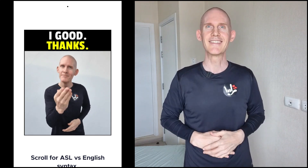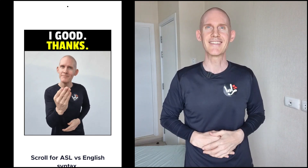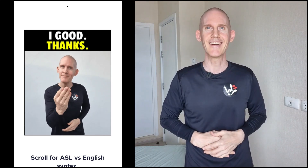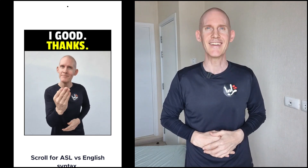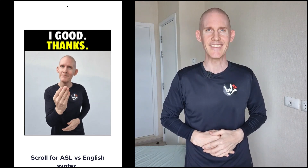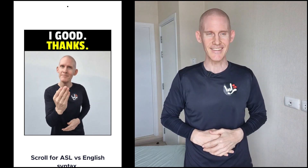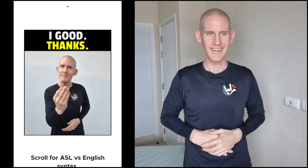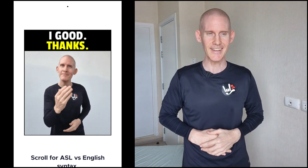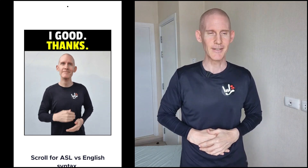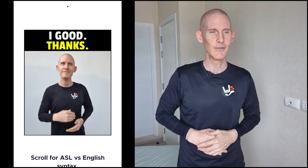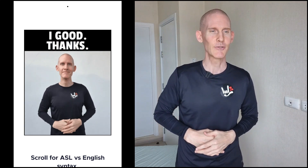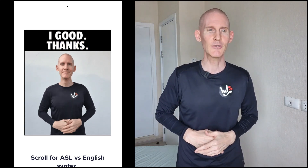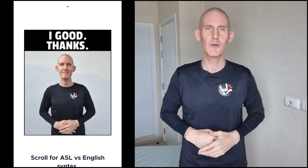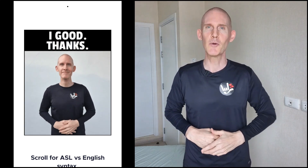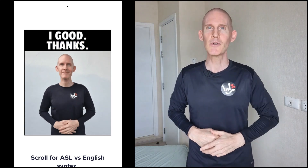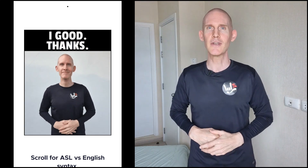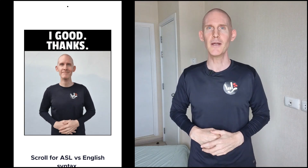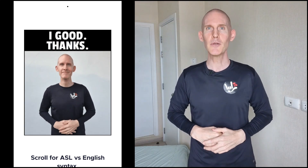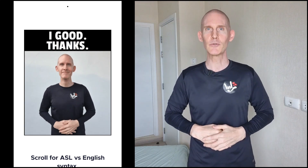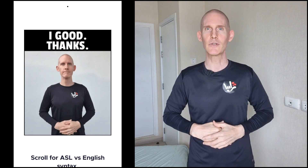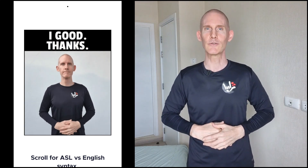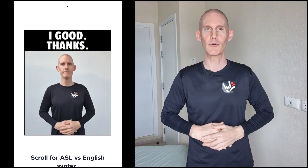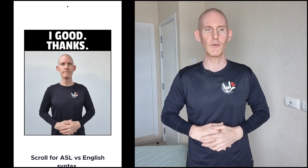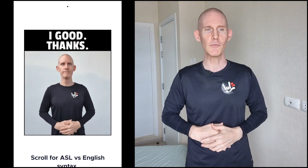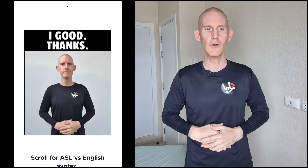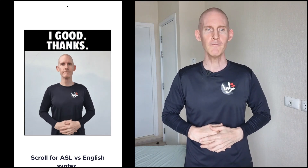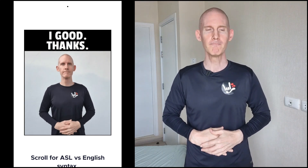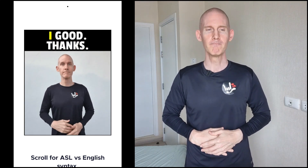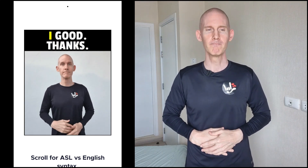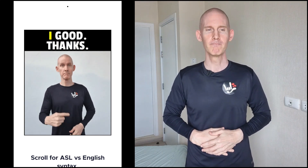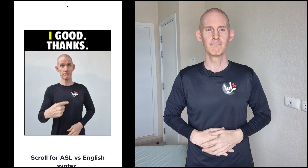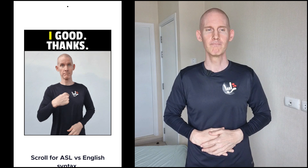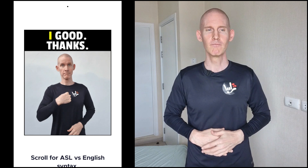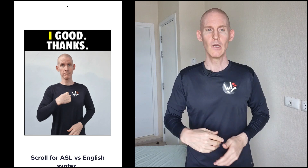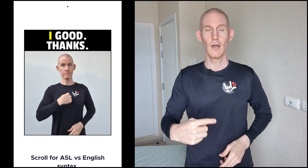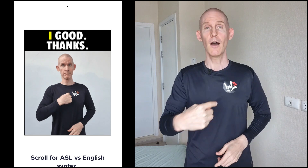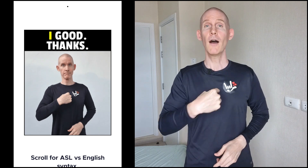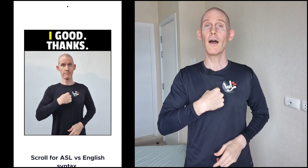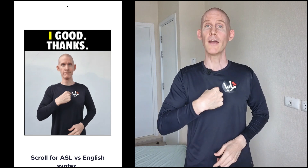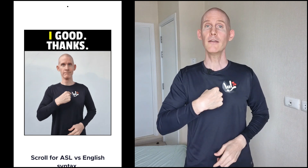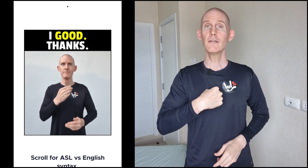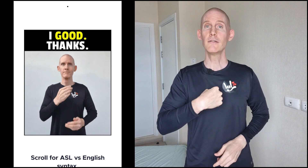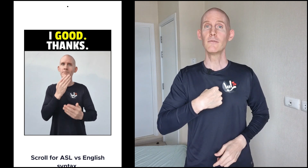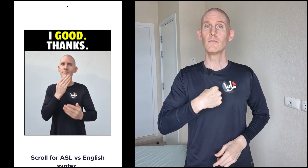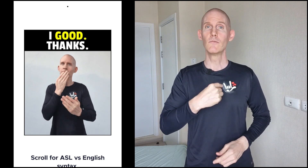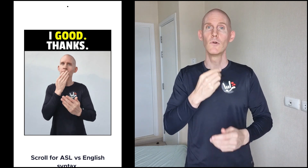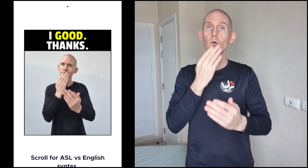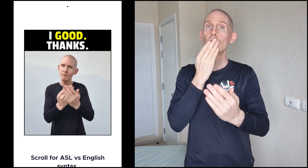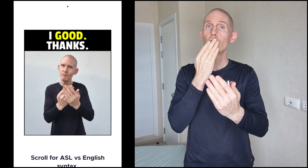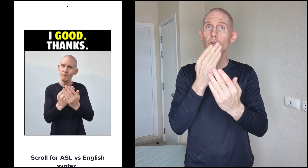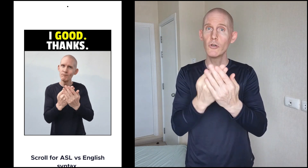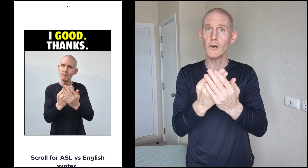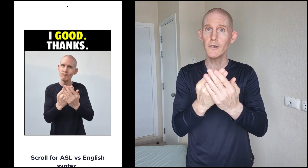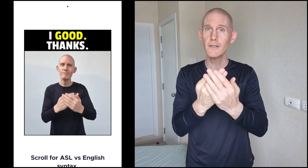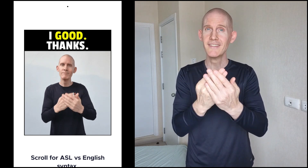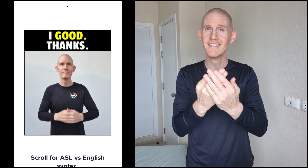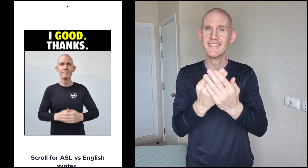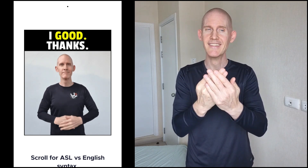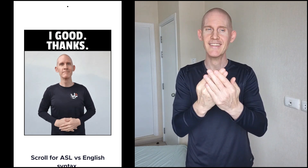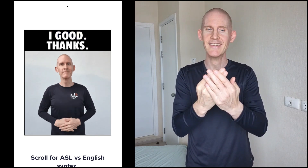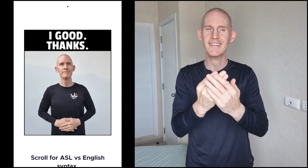be signing, right? So let's do it one more time, then we'll start scrolling more. I,